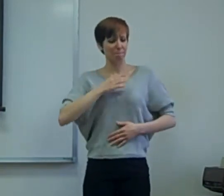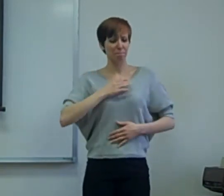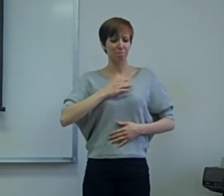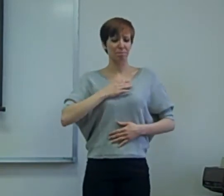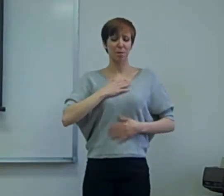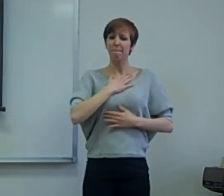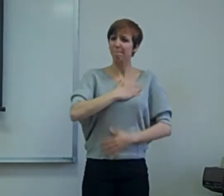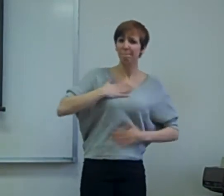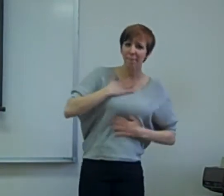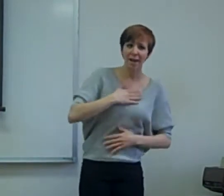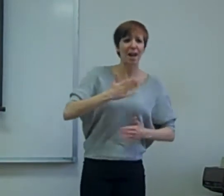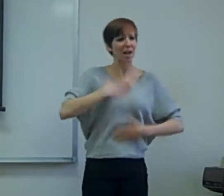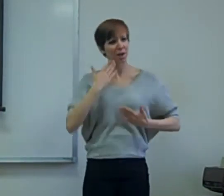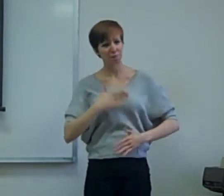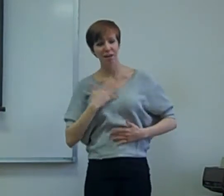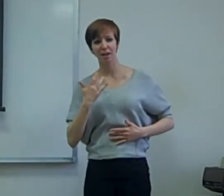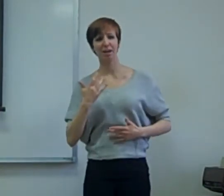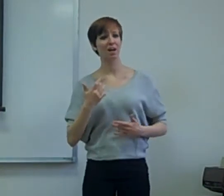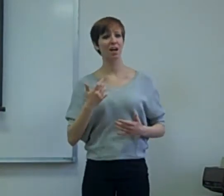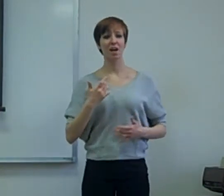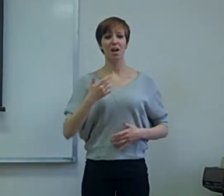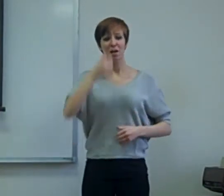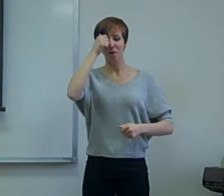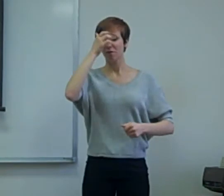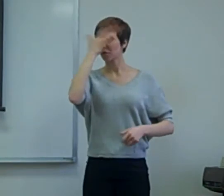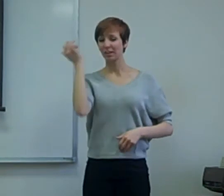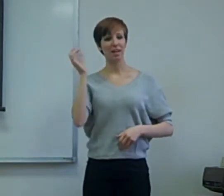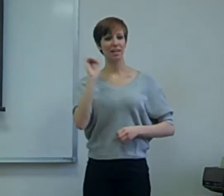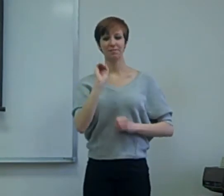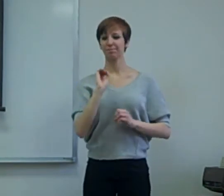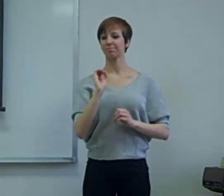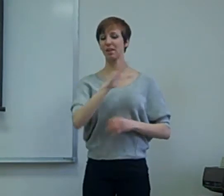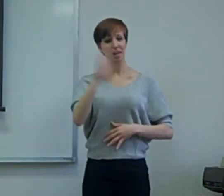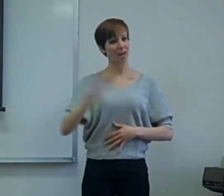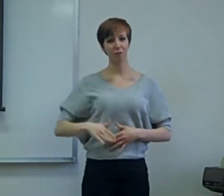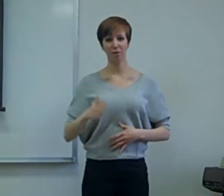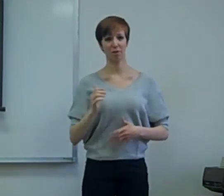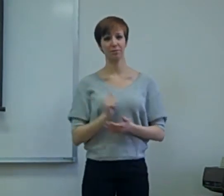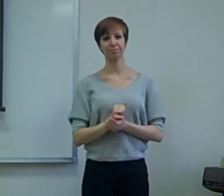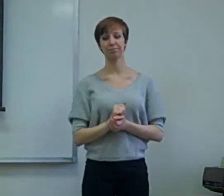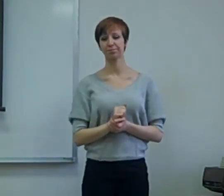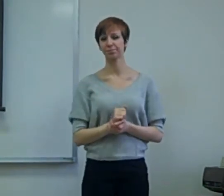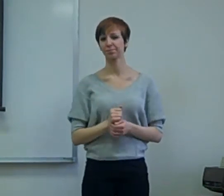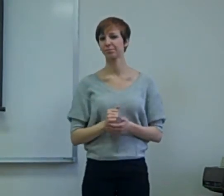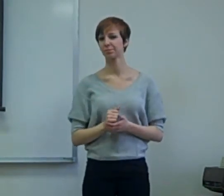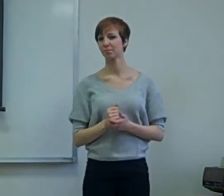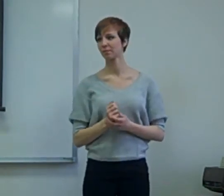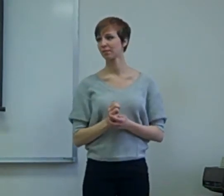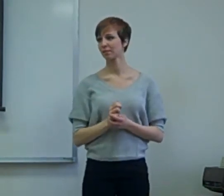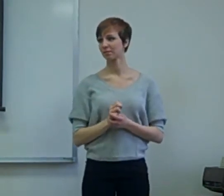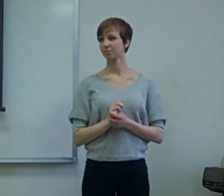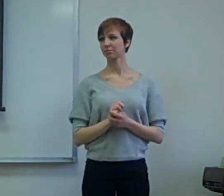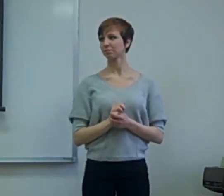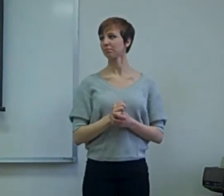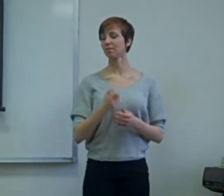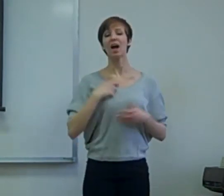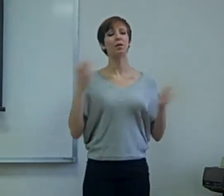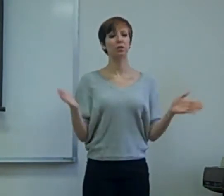him. I just don't want to forget him. And so I would encourage you that if you